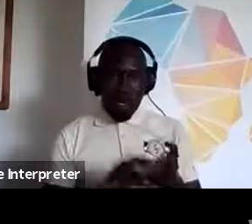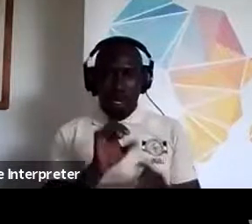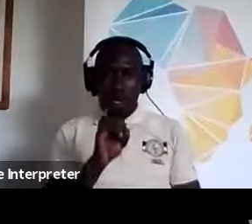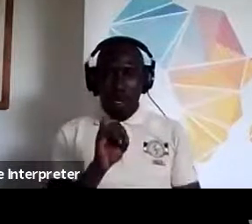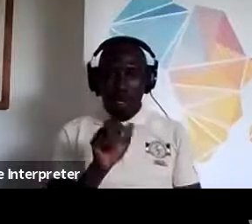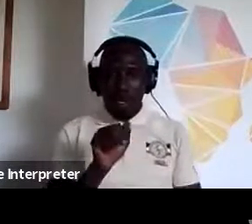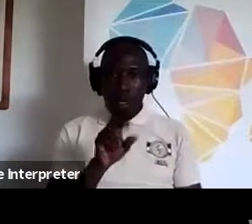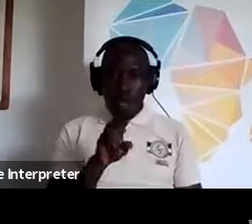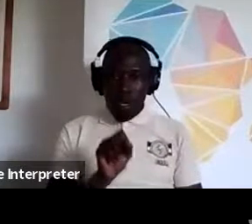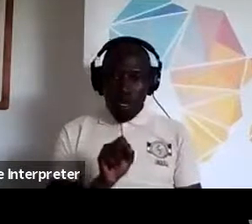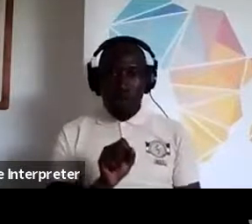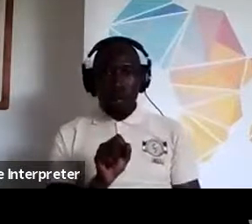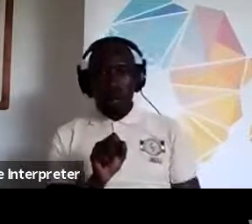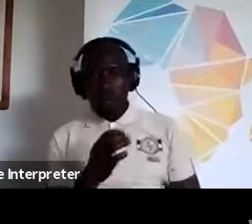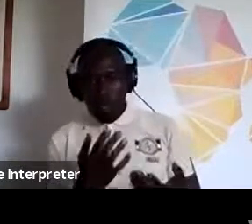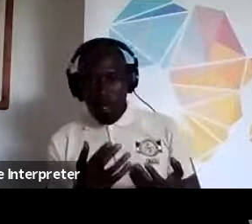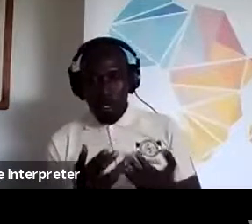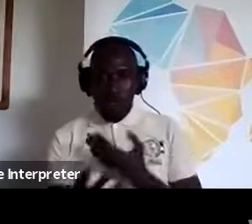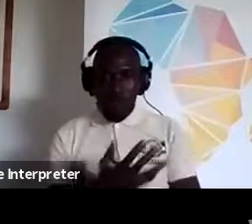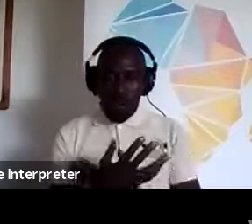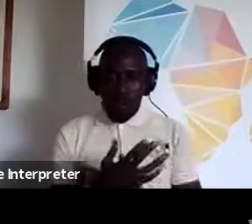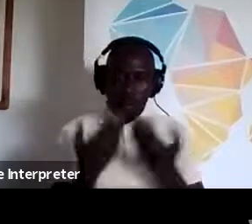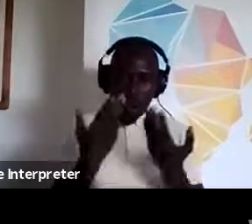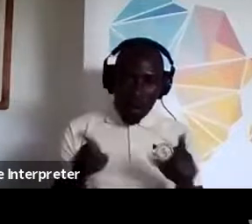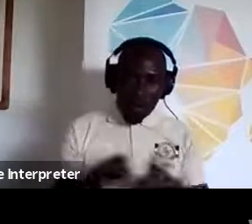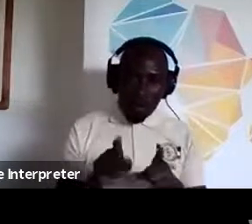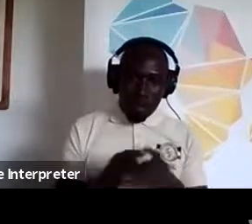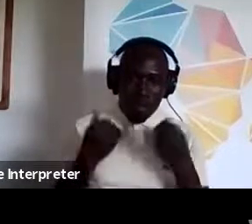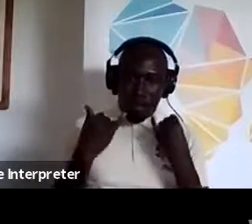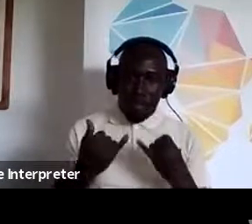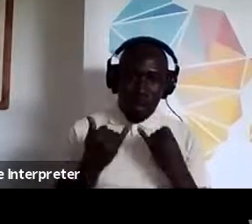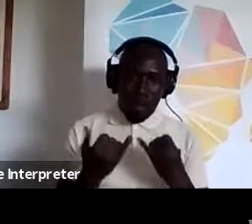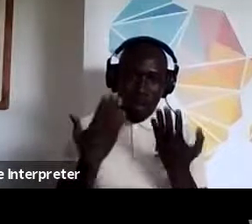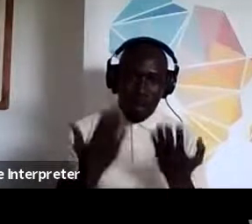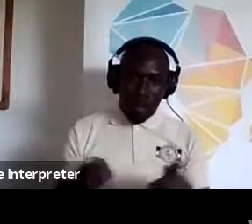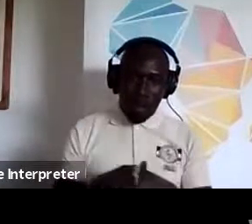have that kind of information.